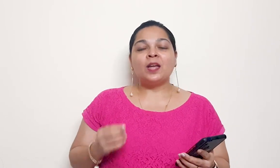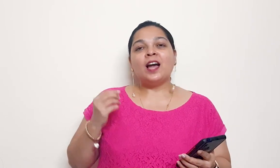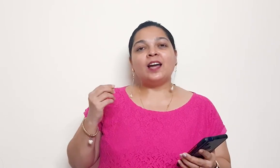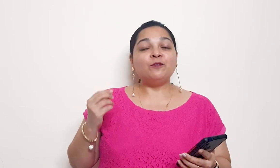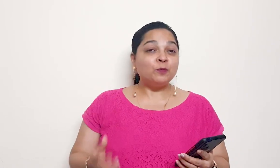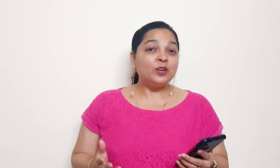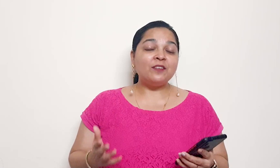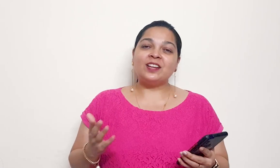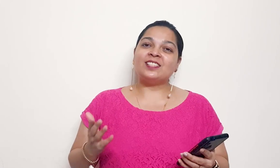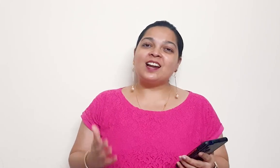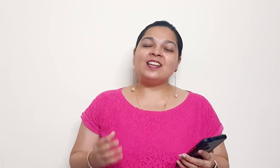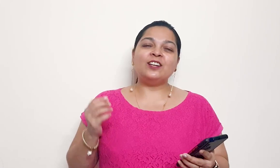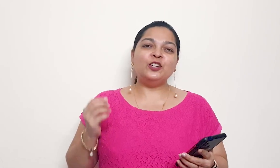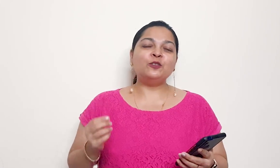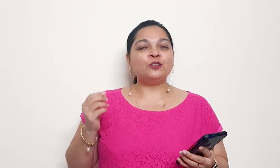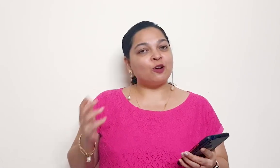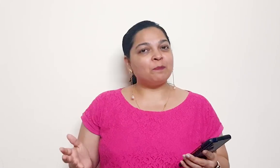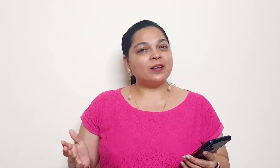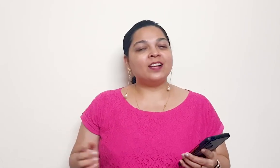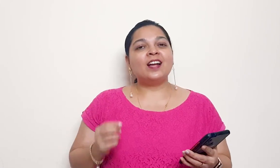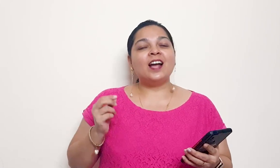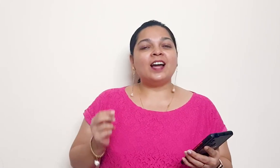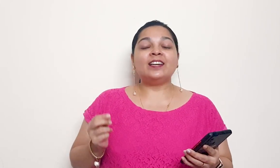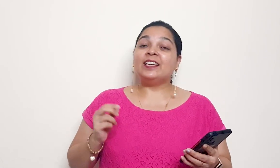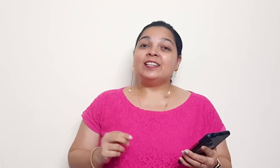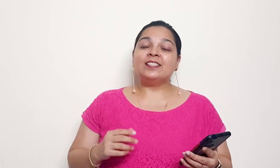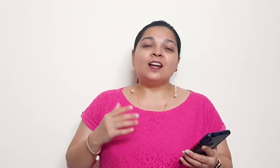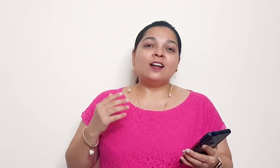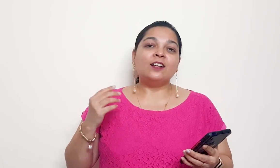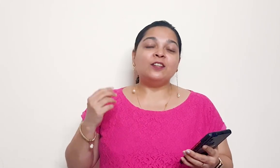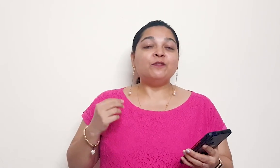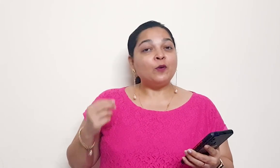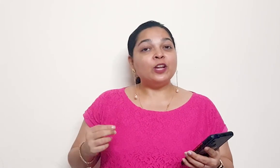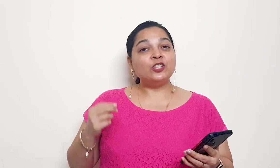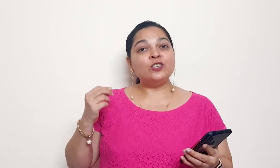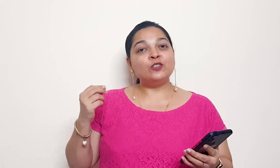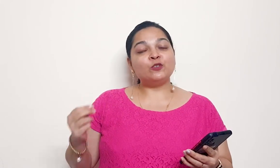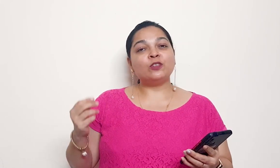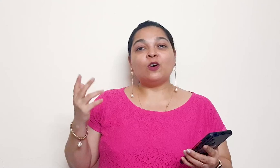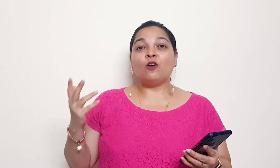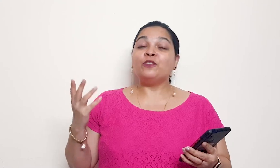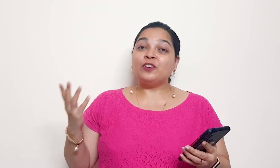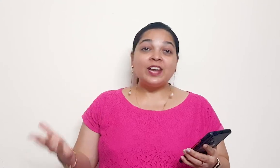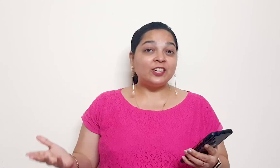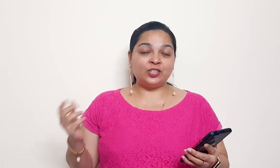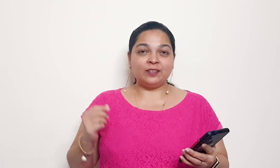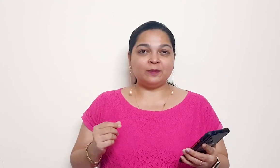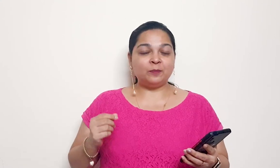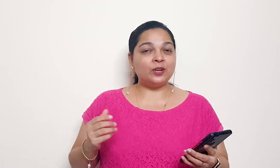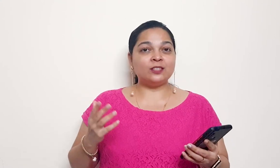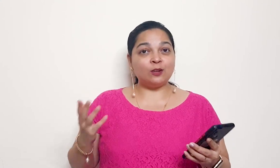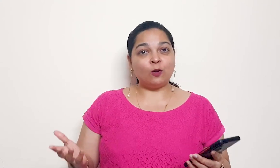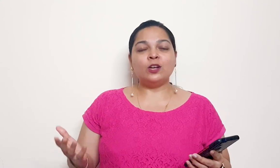Hallelujah. And from today we are starting a new topic, and it is the foundational truth of